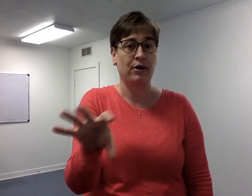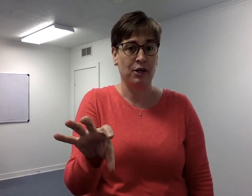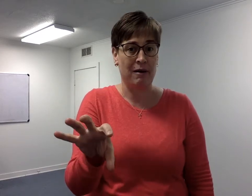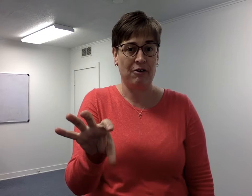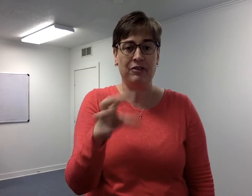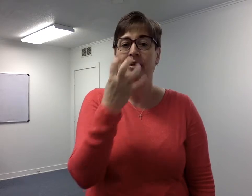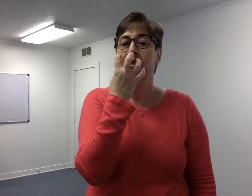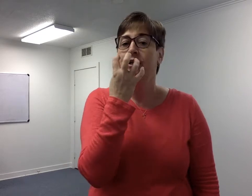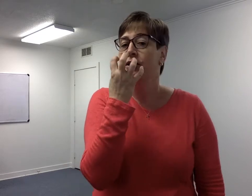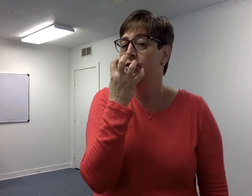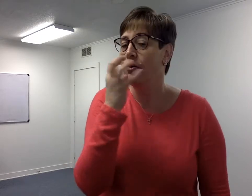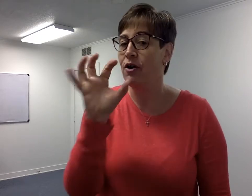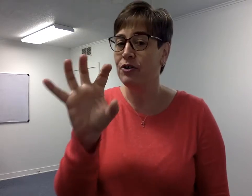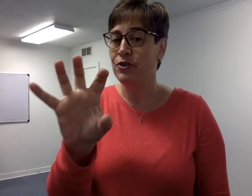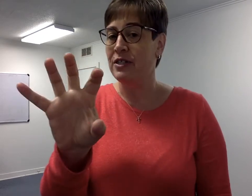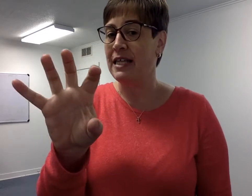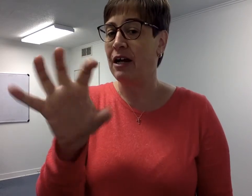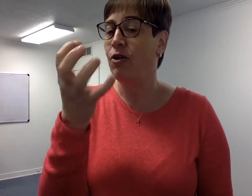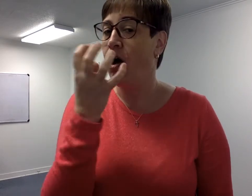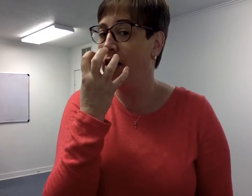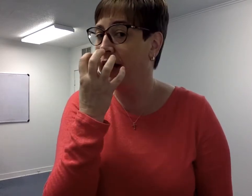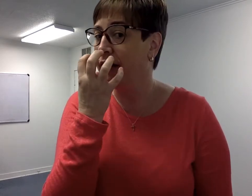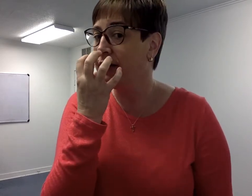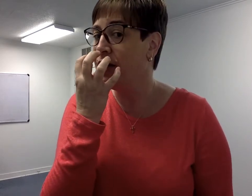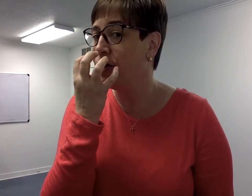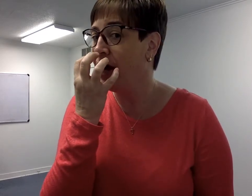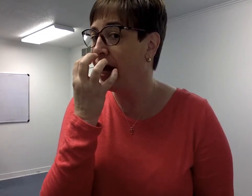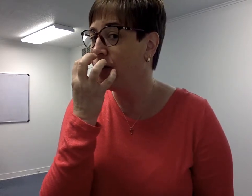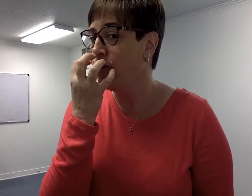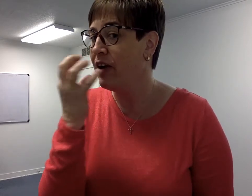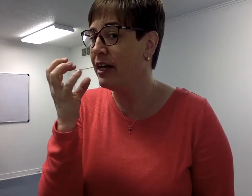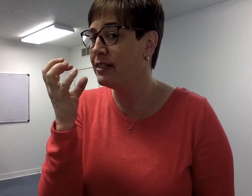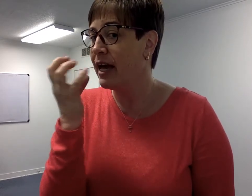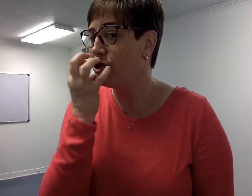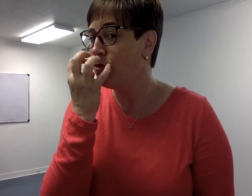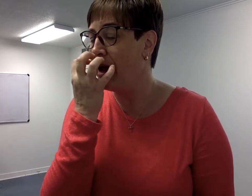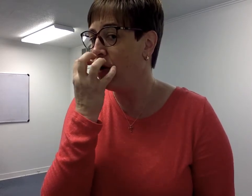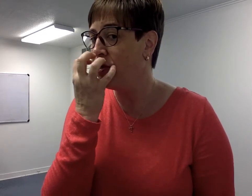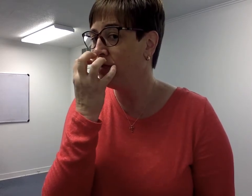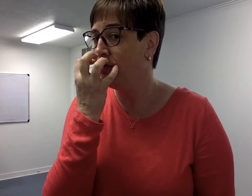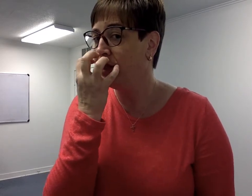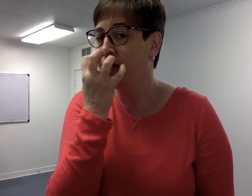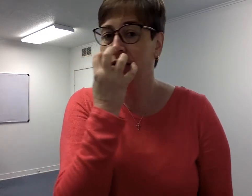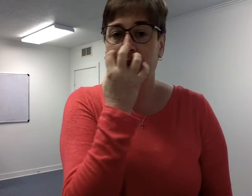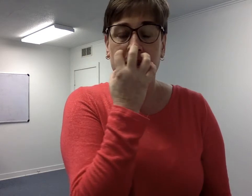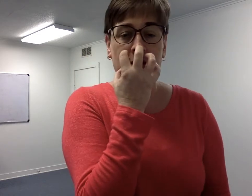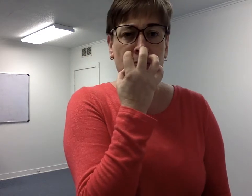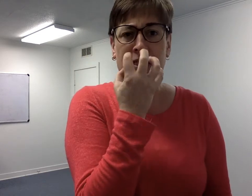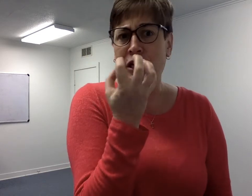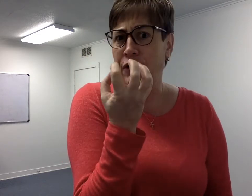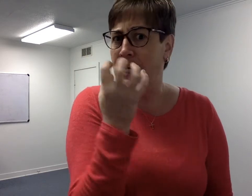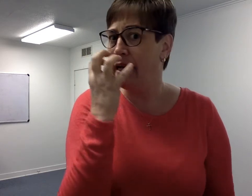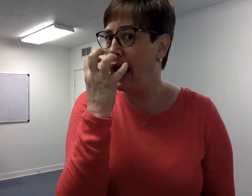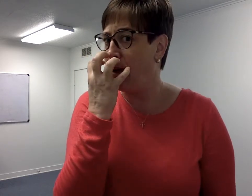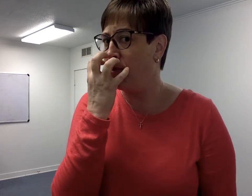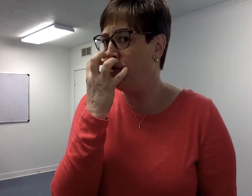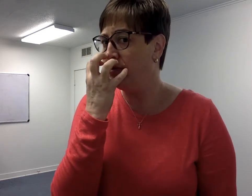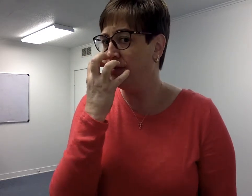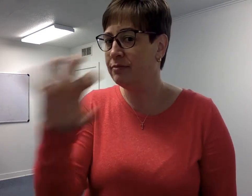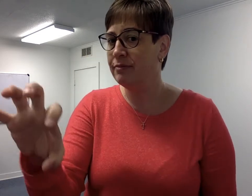your mouth. So all you're doing is that claw hand here at your face, at your mouth. It's almost like you're eating an apple,